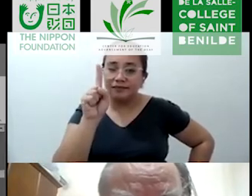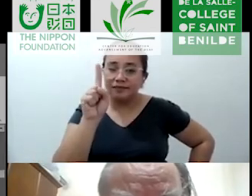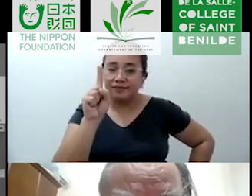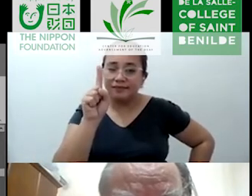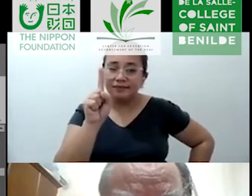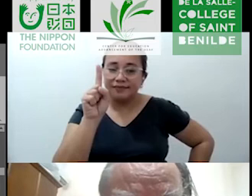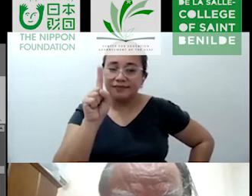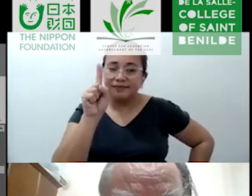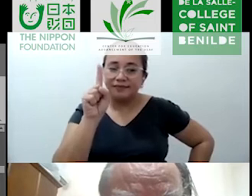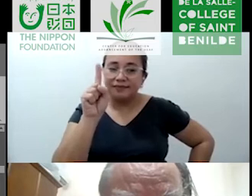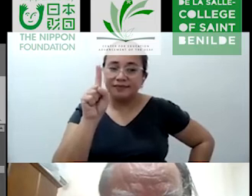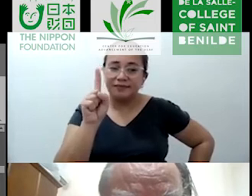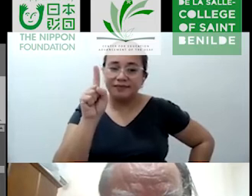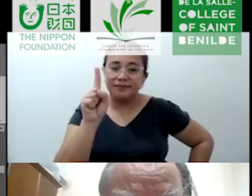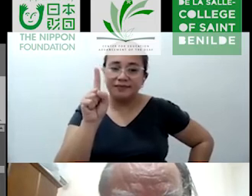Up, up,